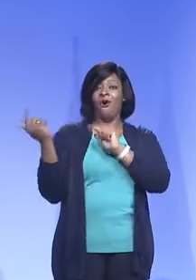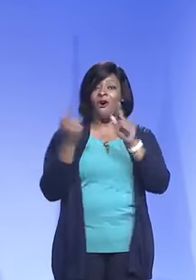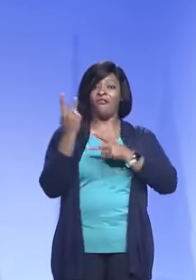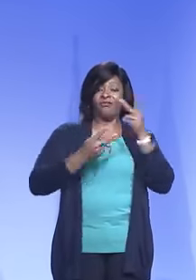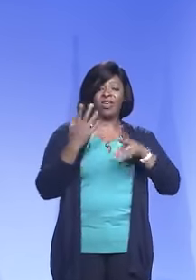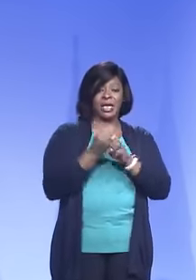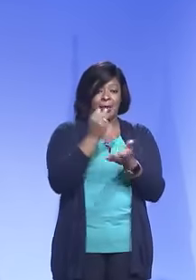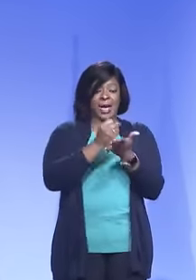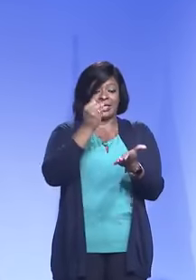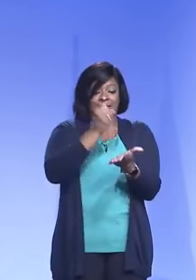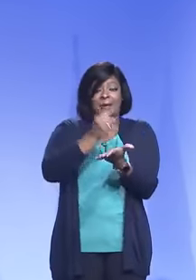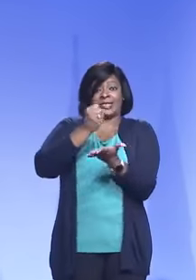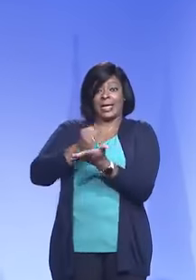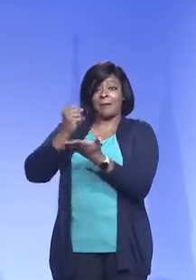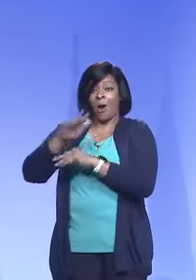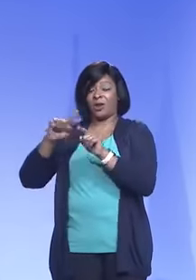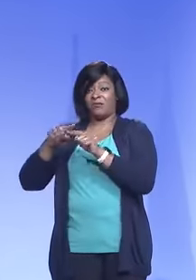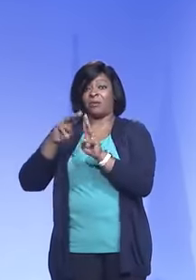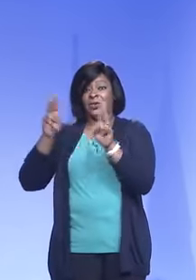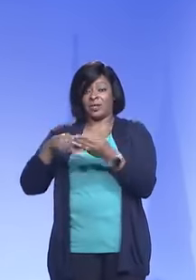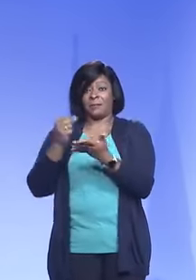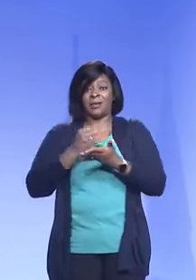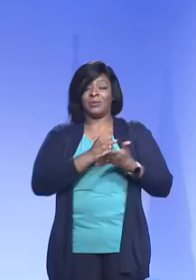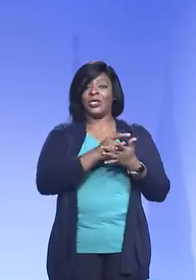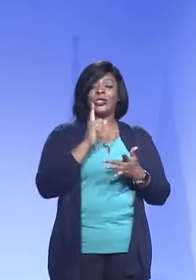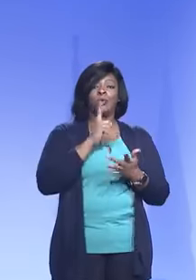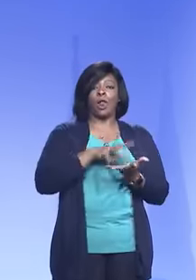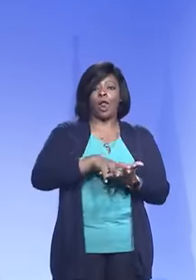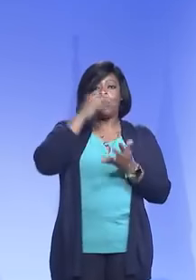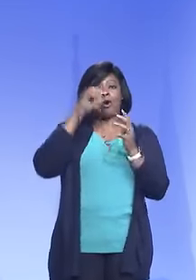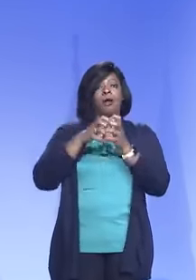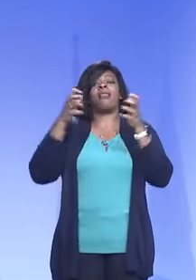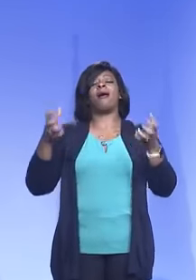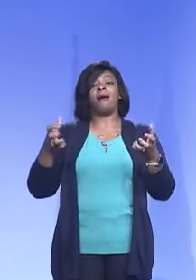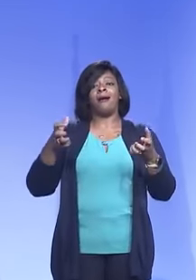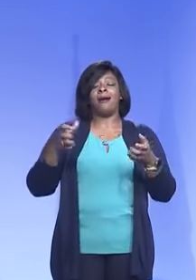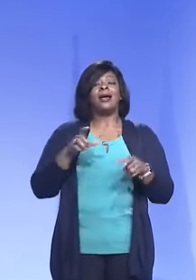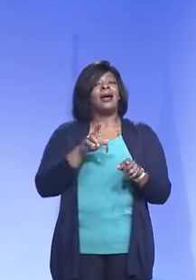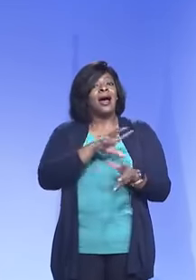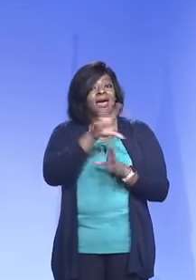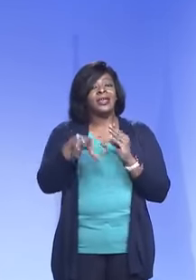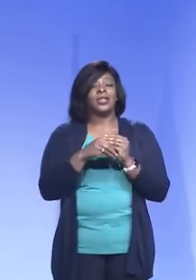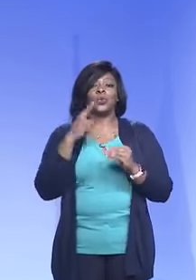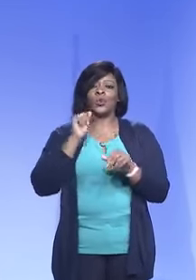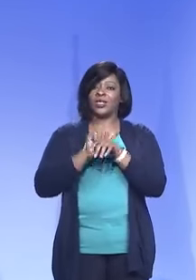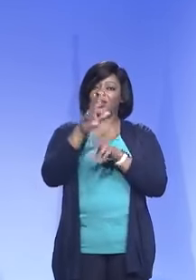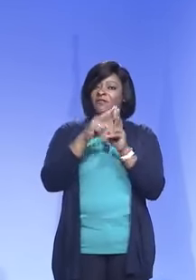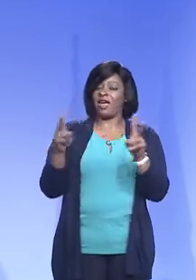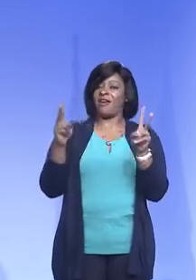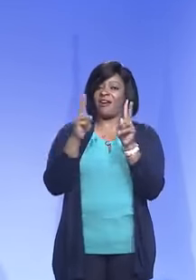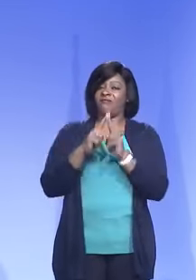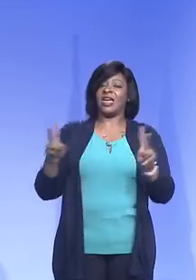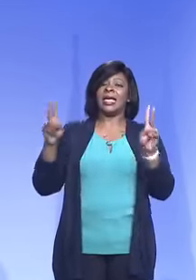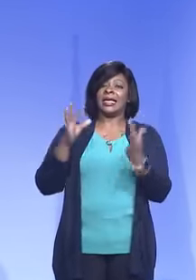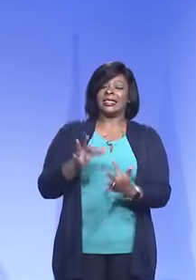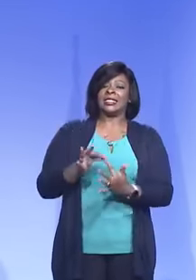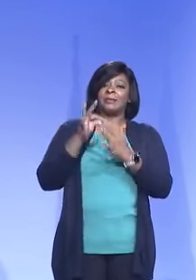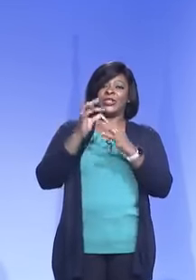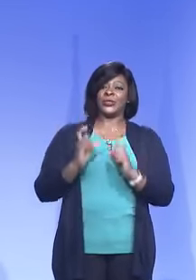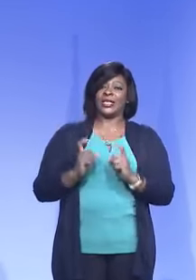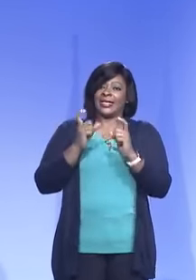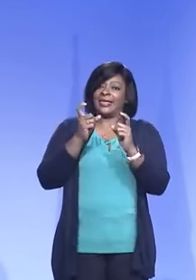get a passport stamp from all these museums, you'll be enriched. But in addition to that, we'll send you a very, very special